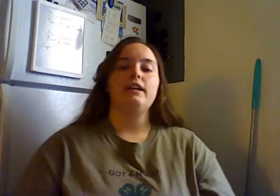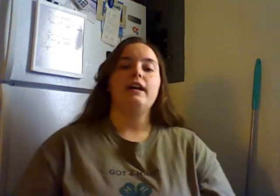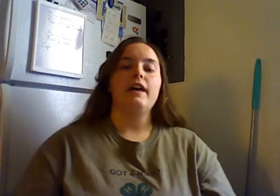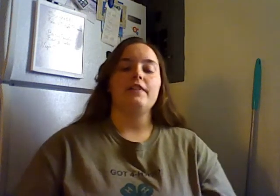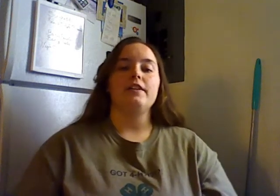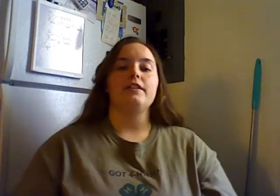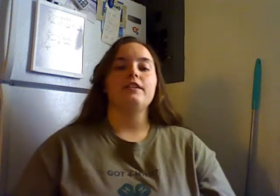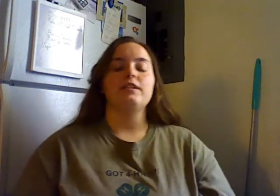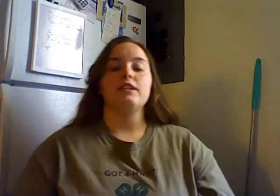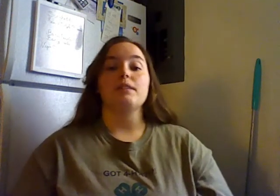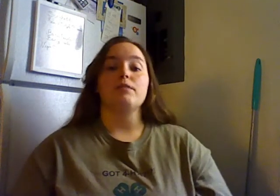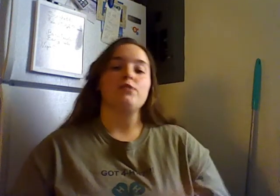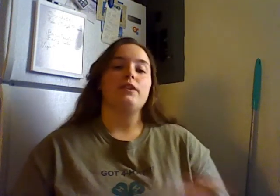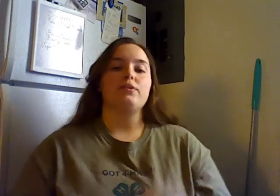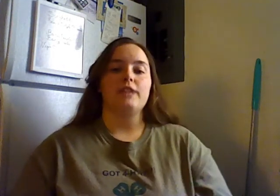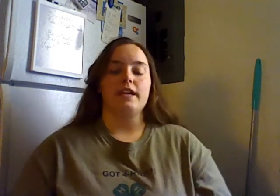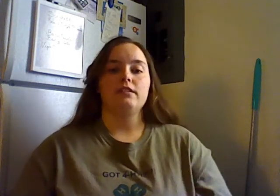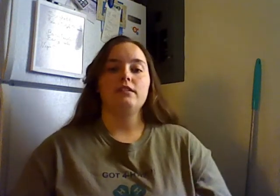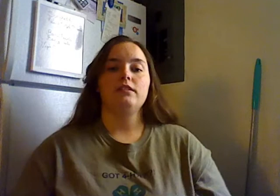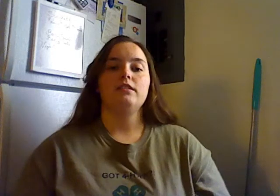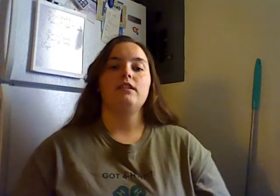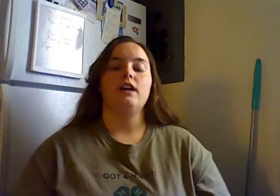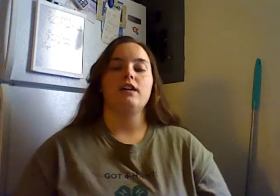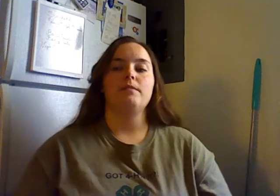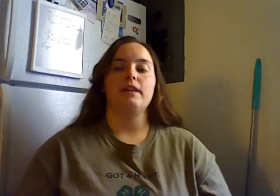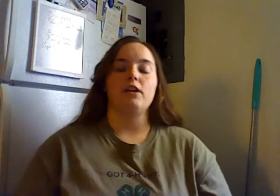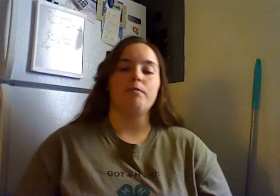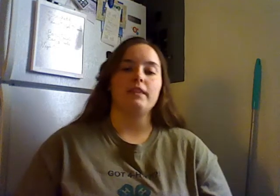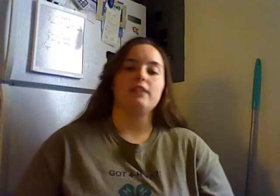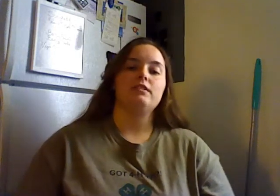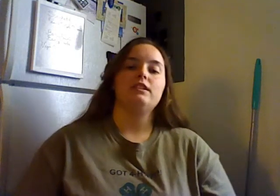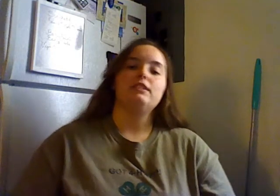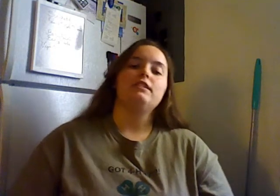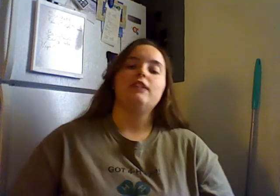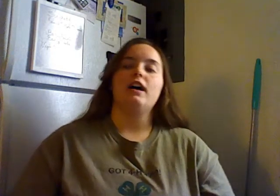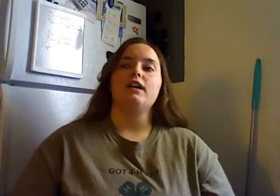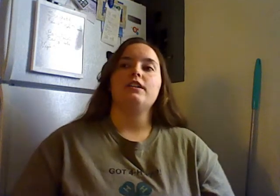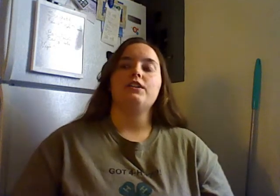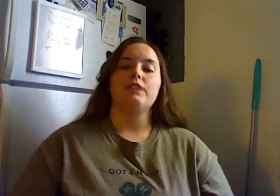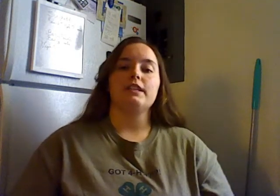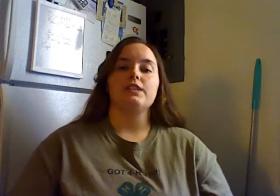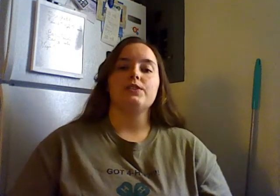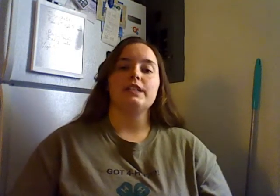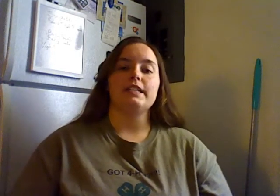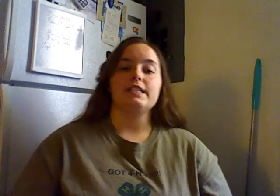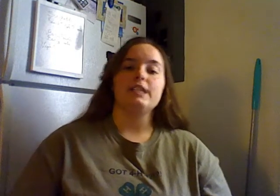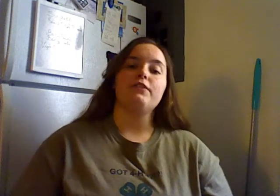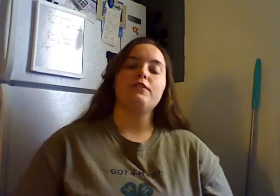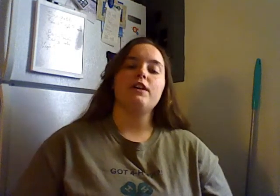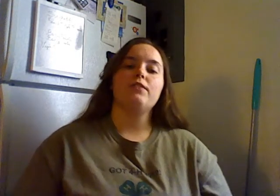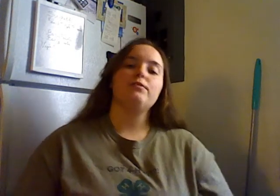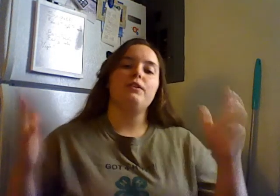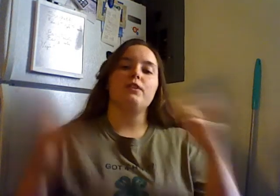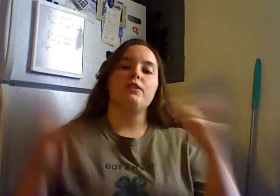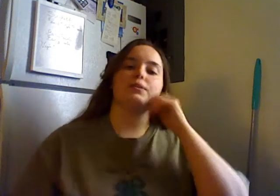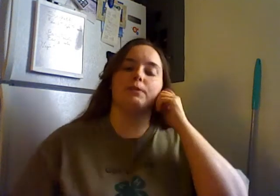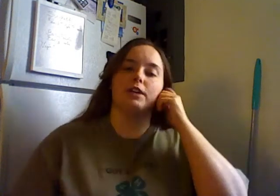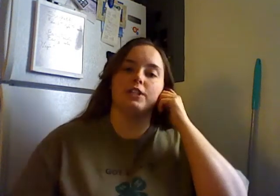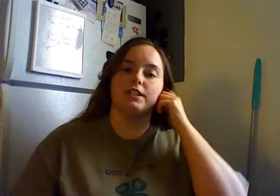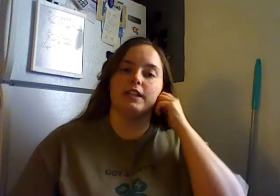and then the numbers 1 through 10, and hope that you get this really easy. If you don't, you can always rewatch it, and